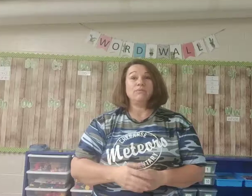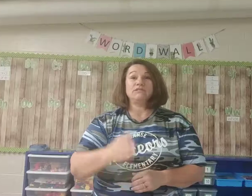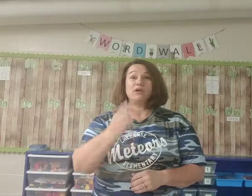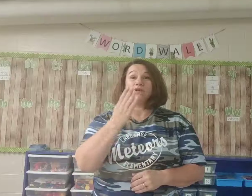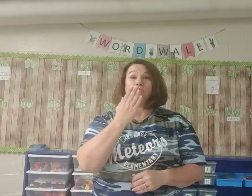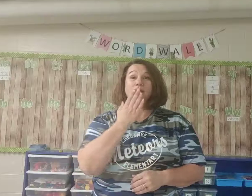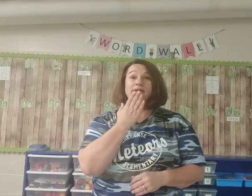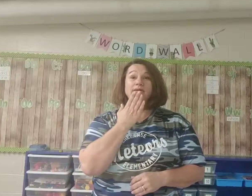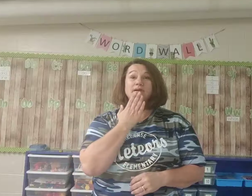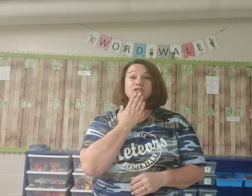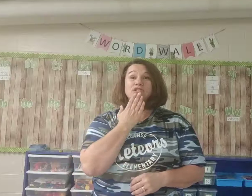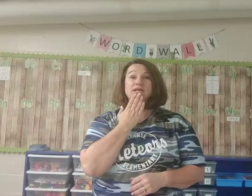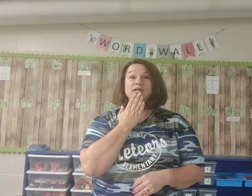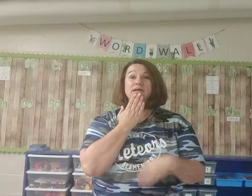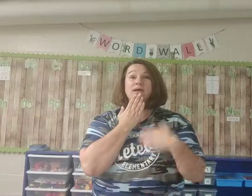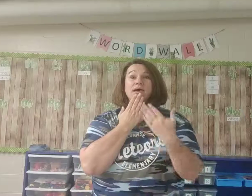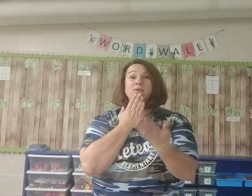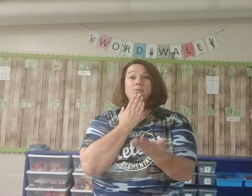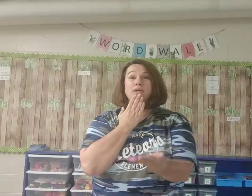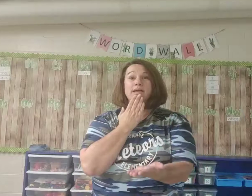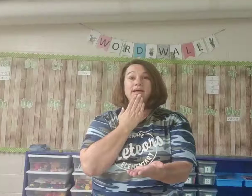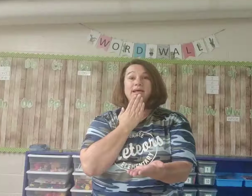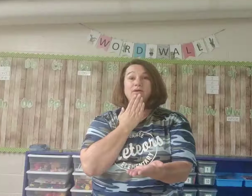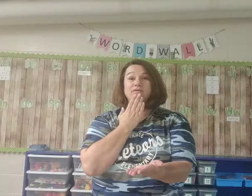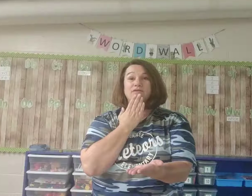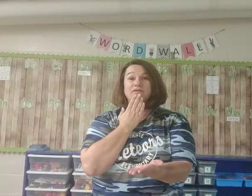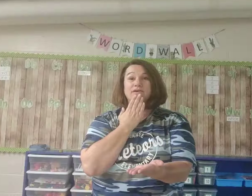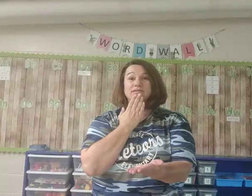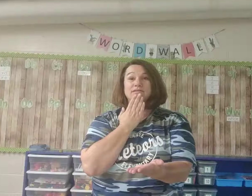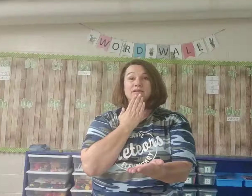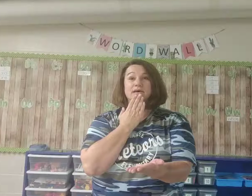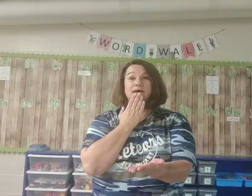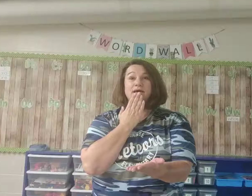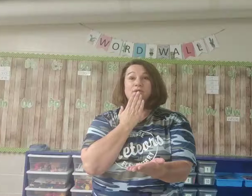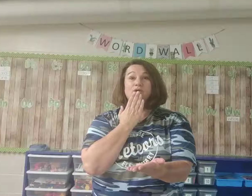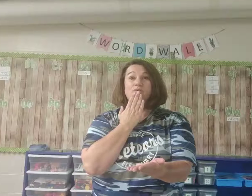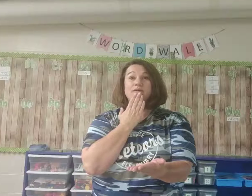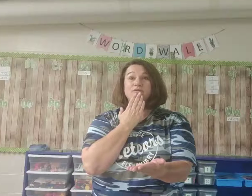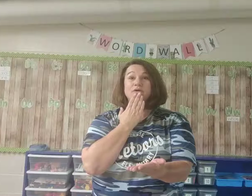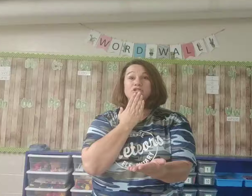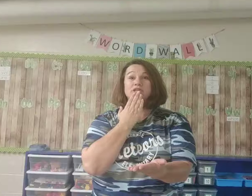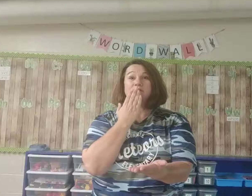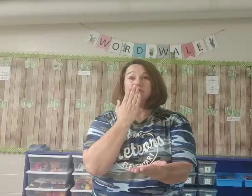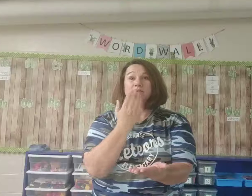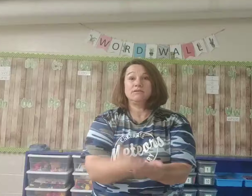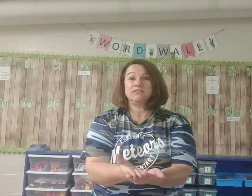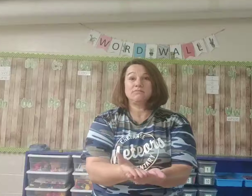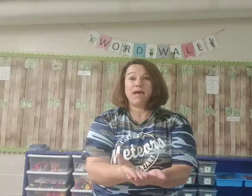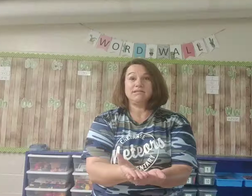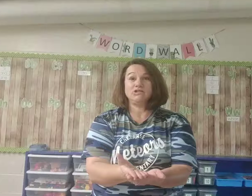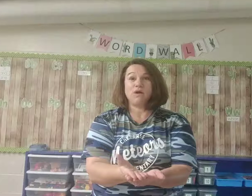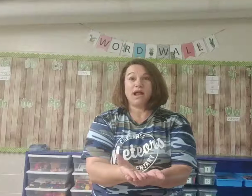we start with one hand on our chin and one hand out in front of us. And we go right from our chin, smacked into our